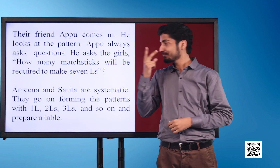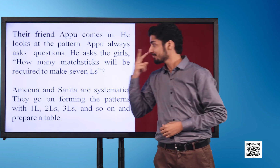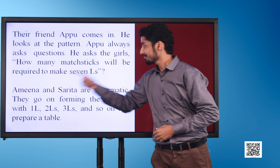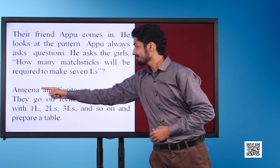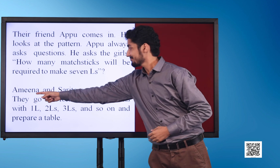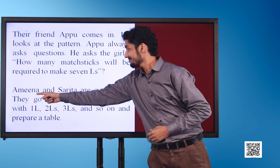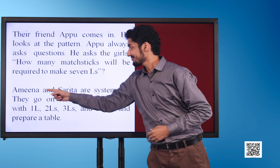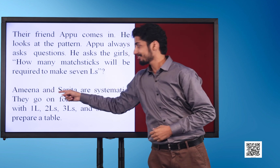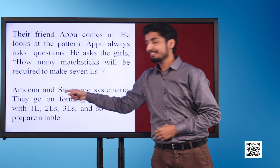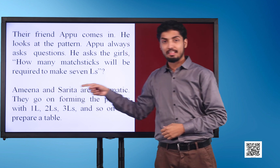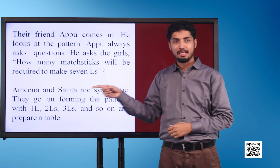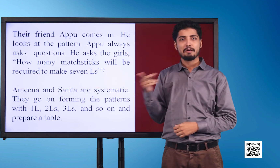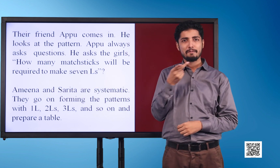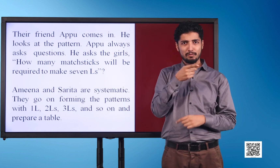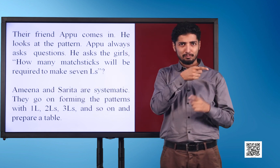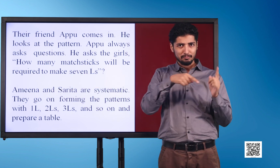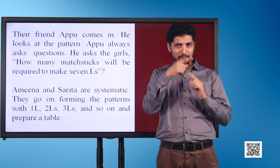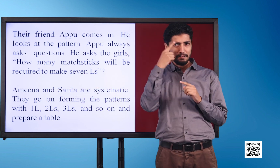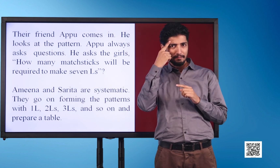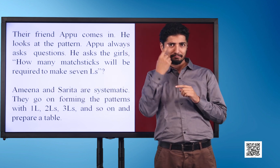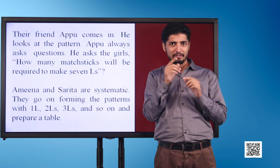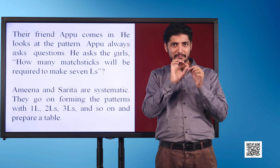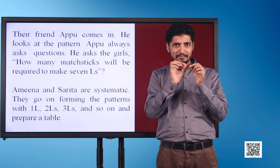3Ls, and so on, and prepare a table.